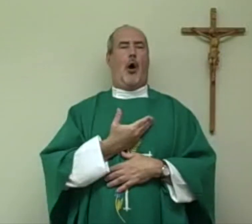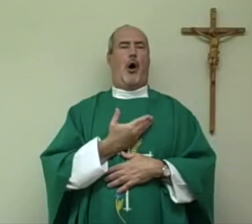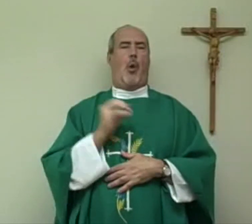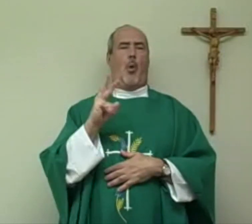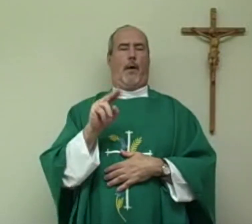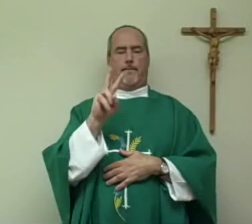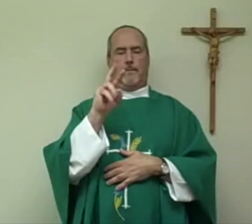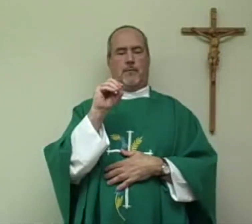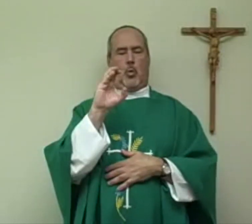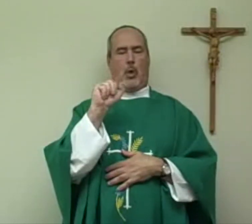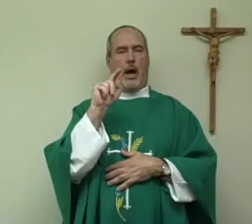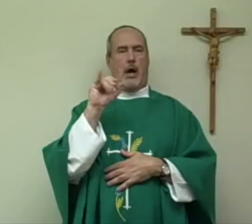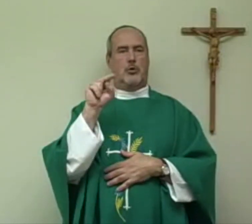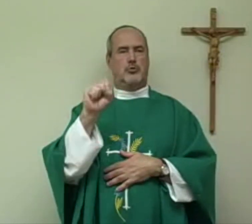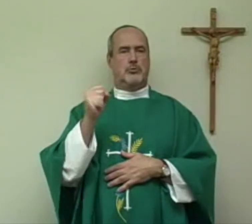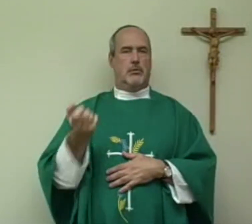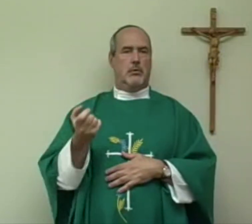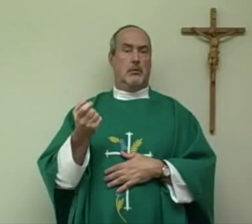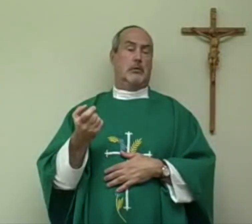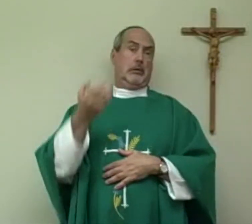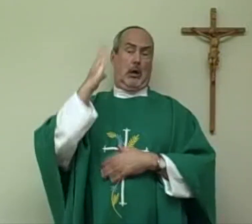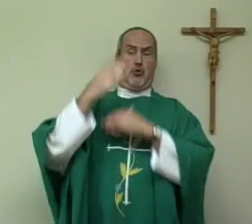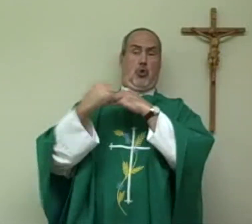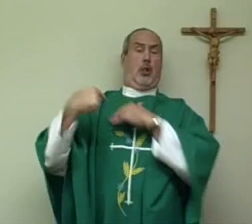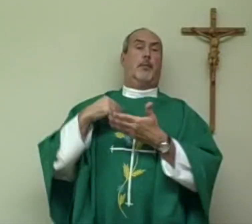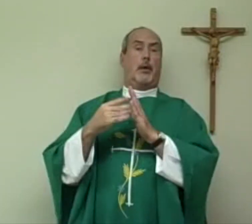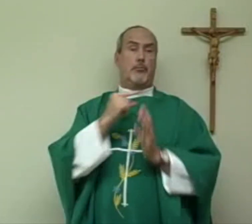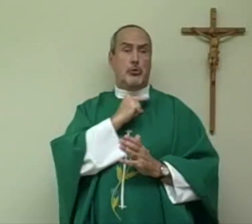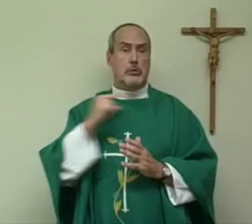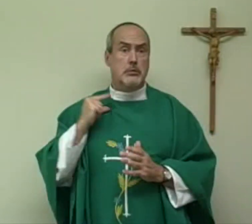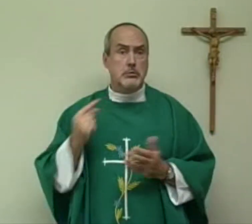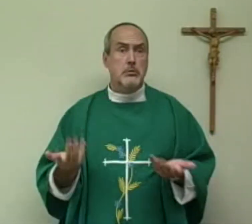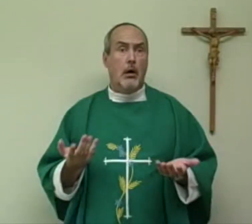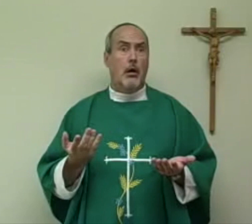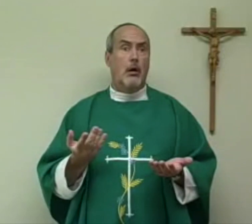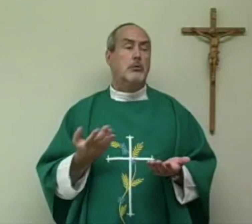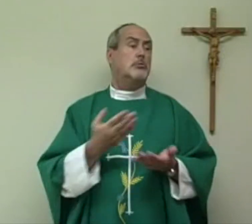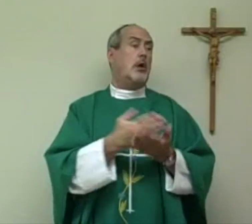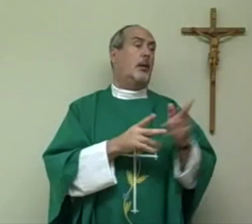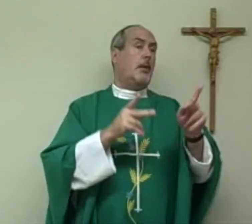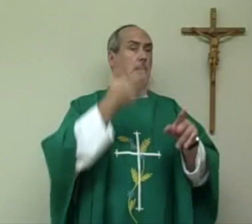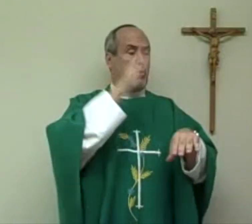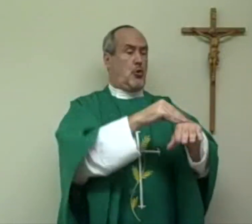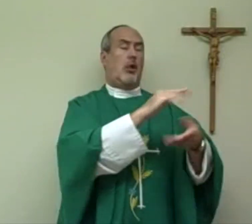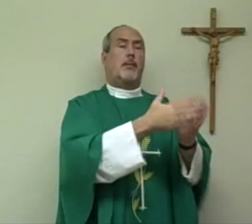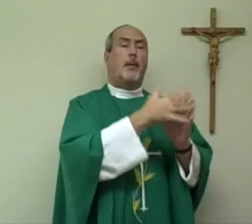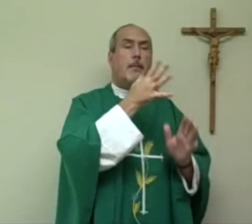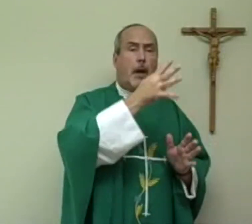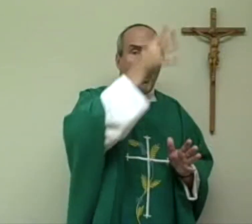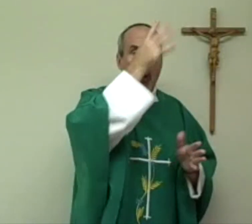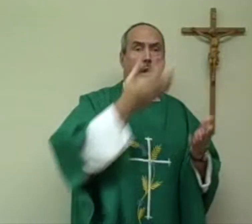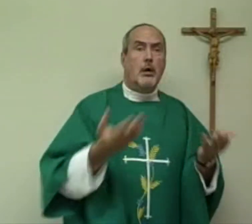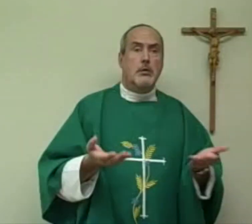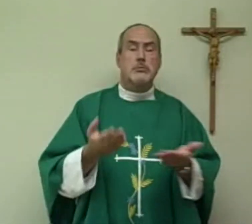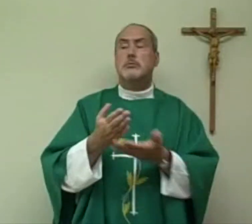we all have our own vocations. God called me to become a priest. Maybe he calls some people to become a